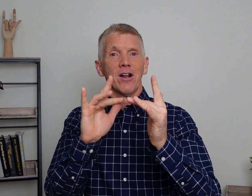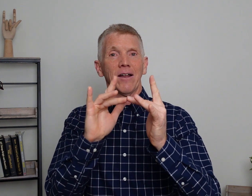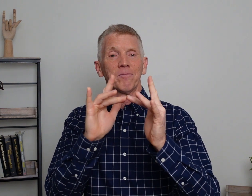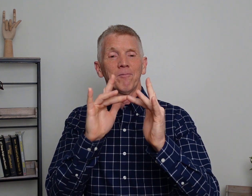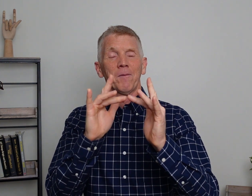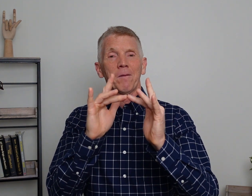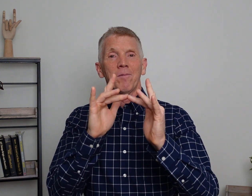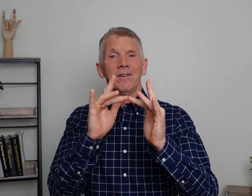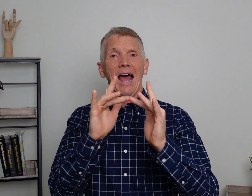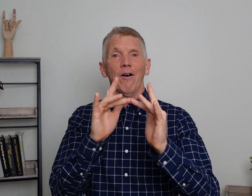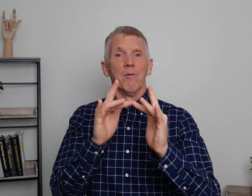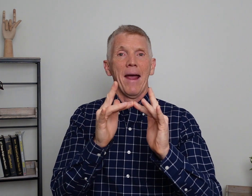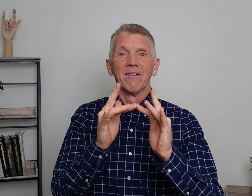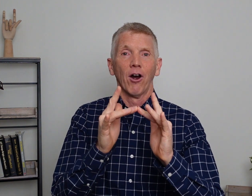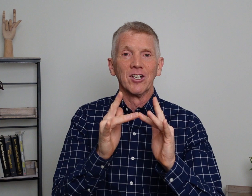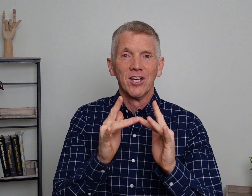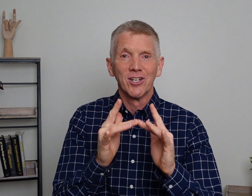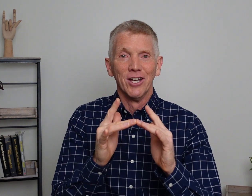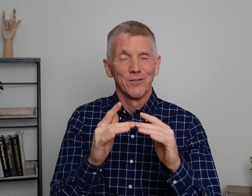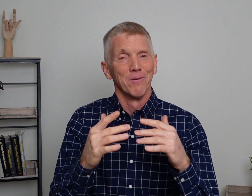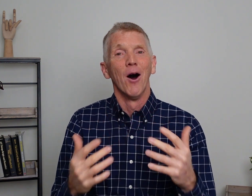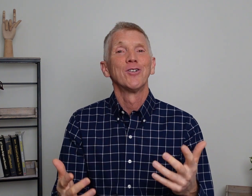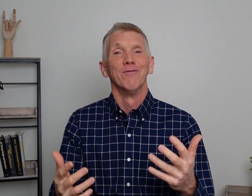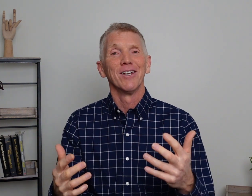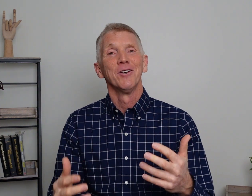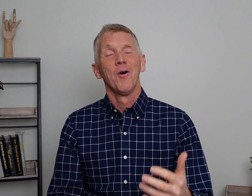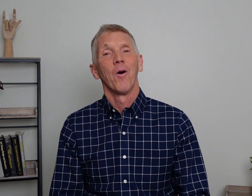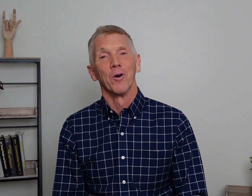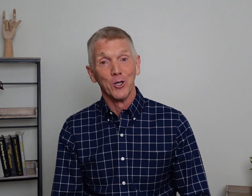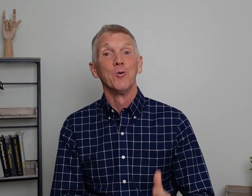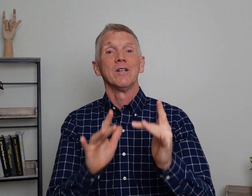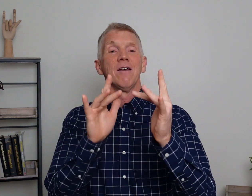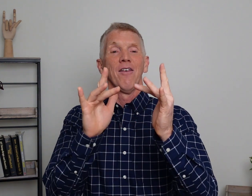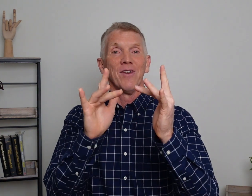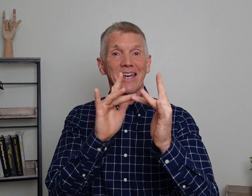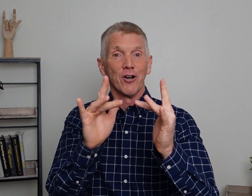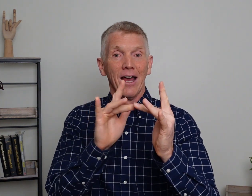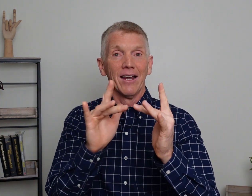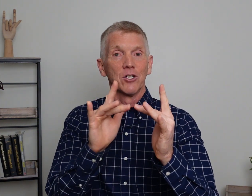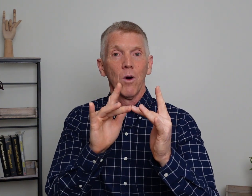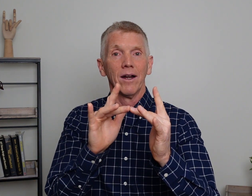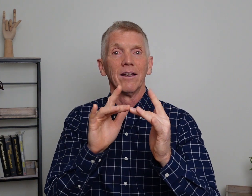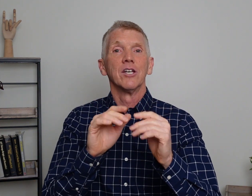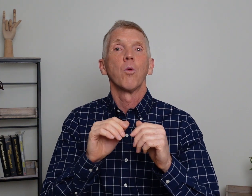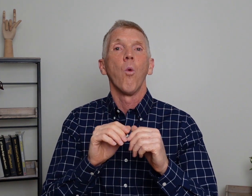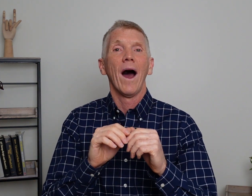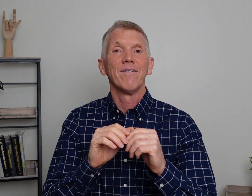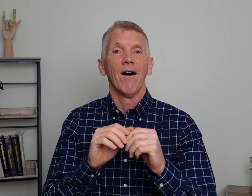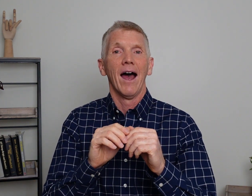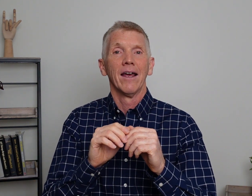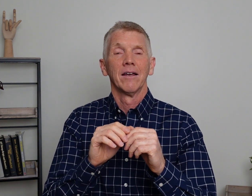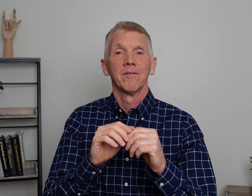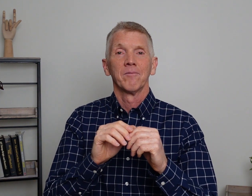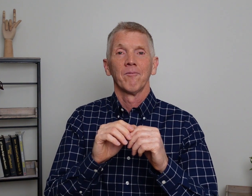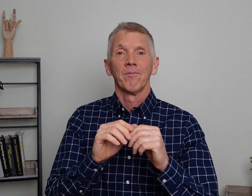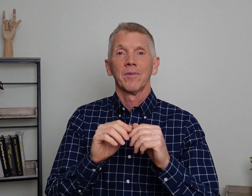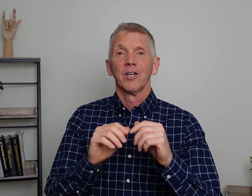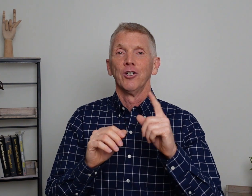internet. Now, the bane of our existence for most of us when we're using the internet is what? Is Wi-Fi. You'll see